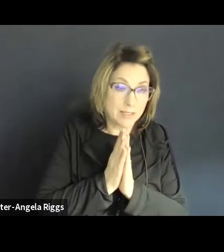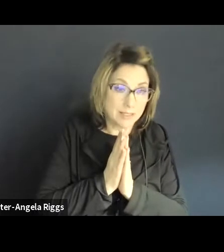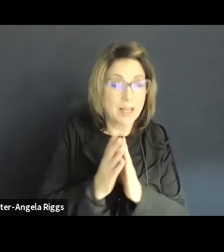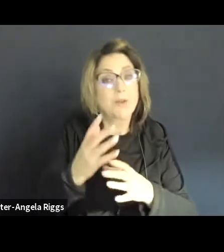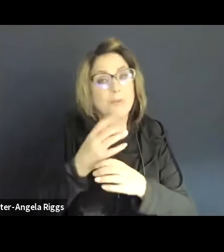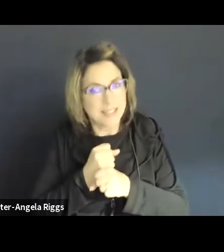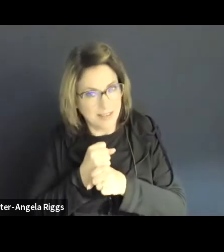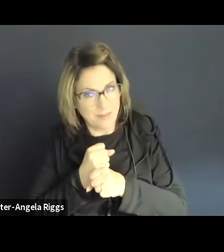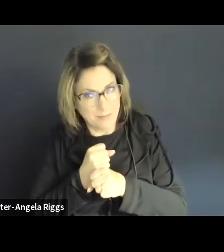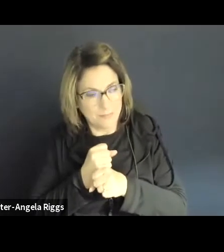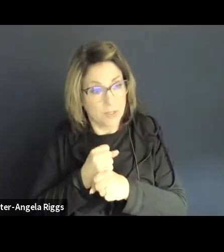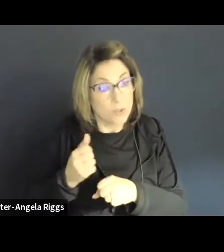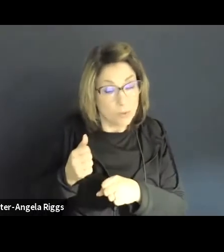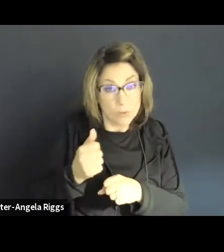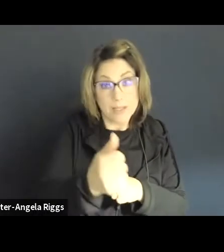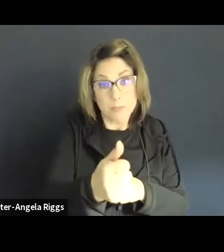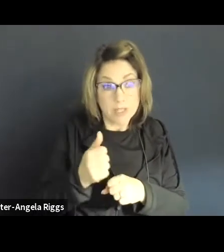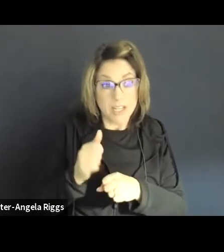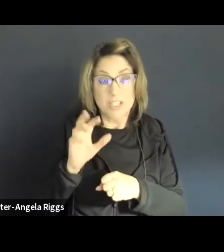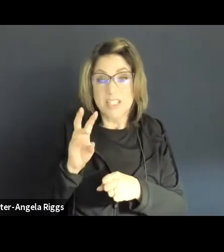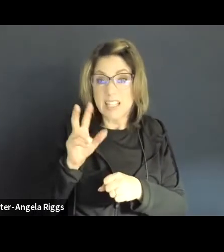receiving. So for transportation,